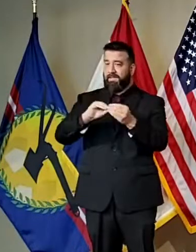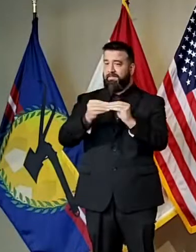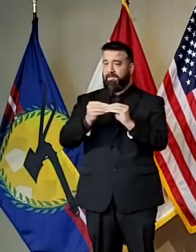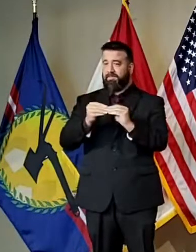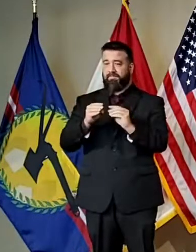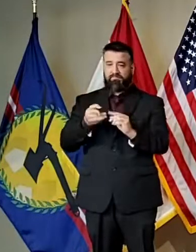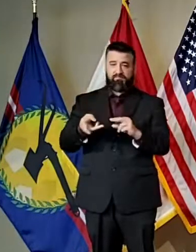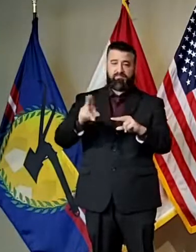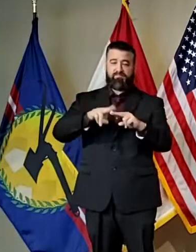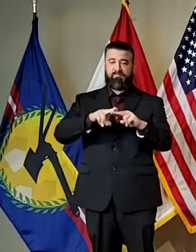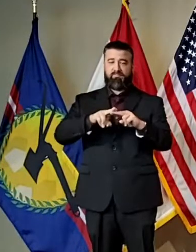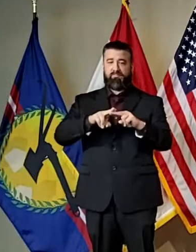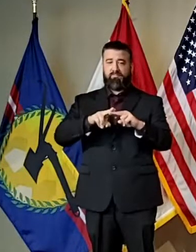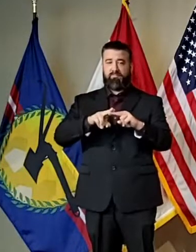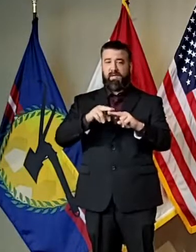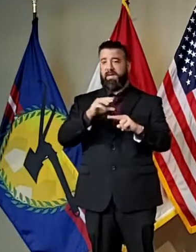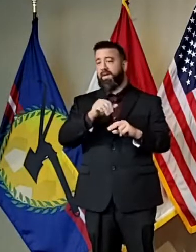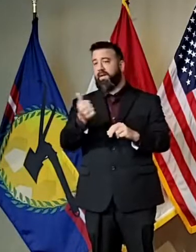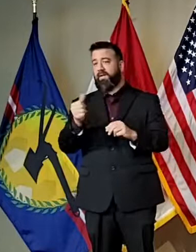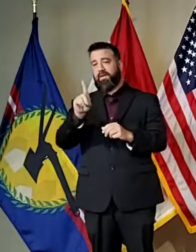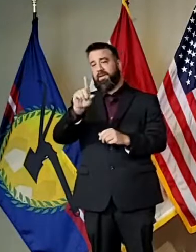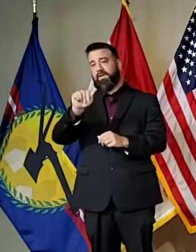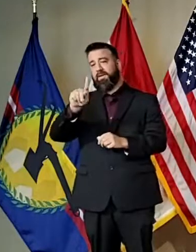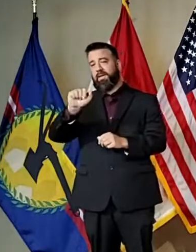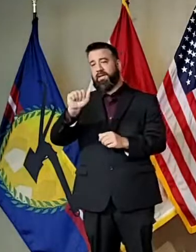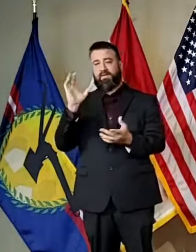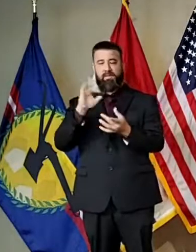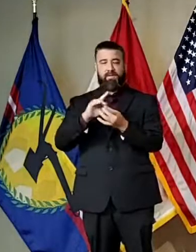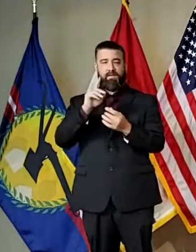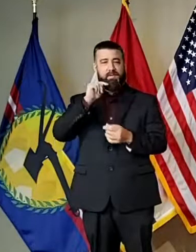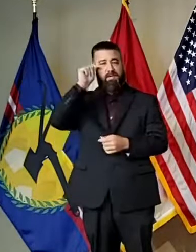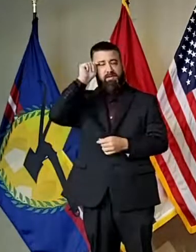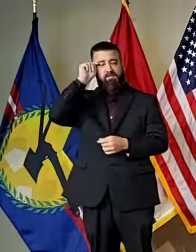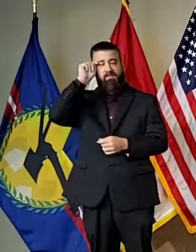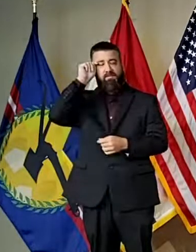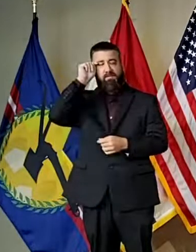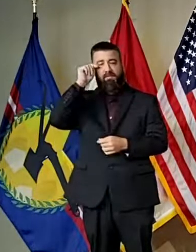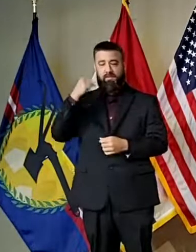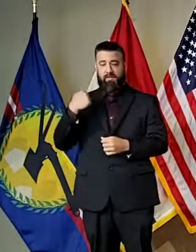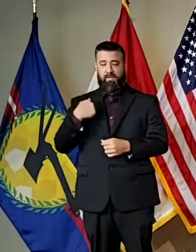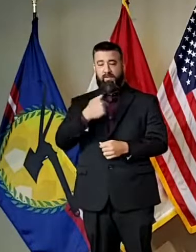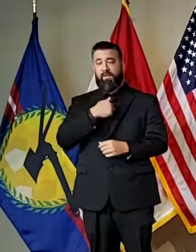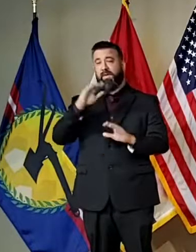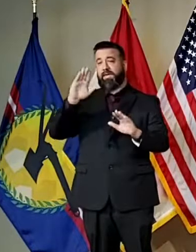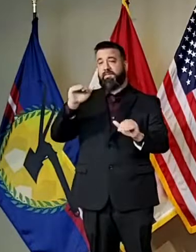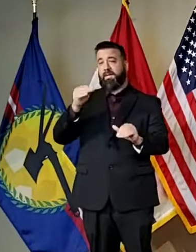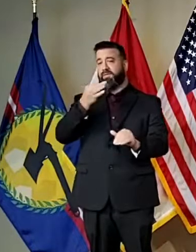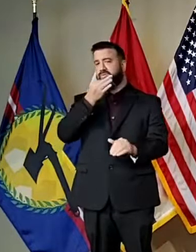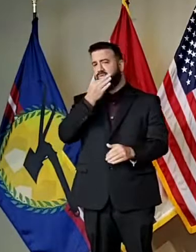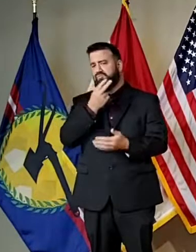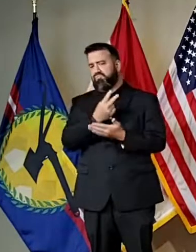and other indicators among adolescents in our community in general, we expect that in the next 2 or 3